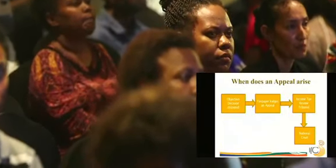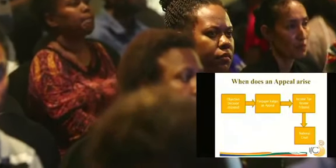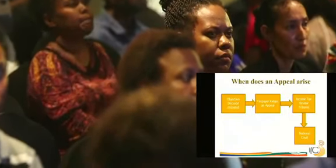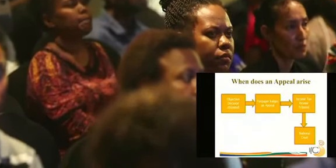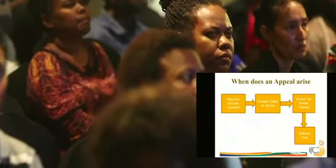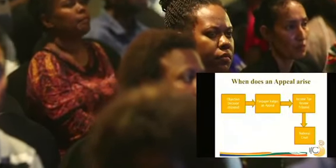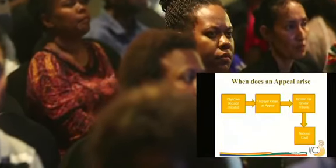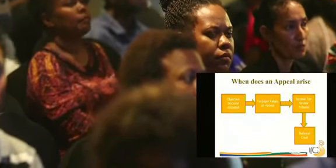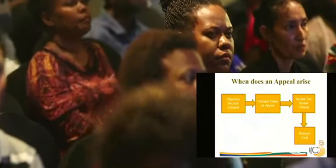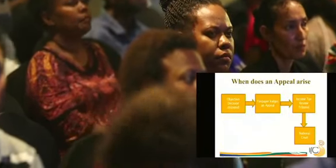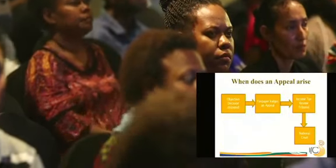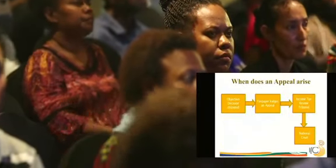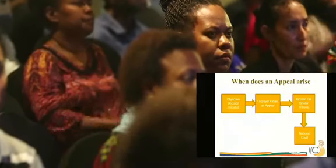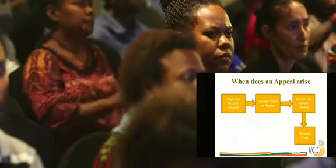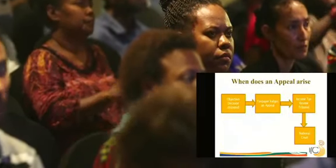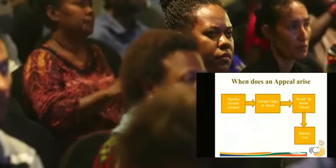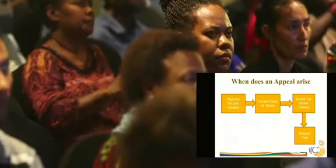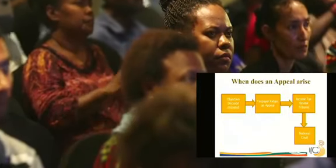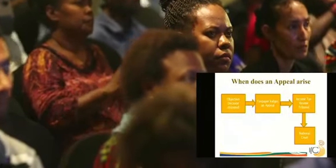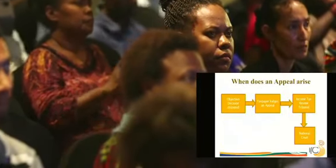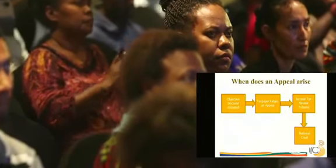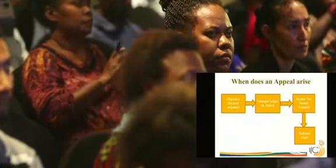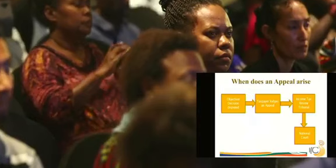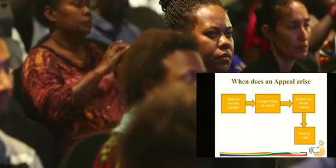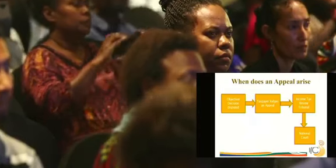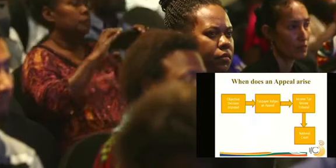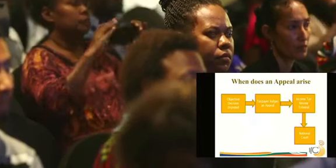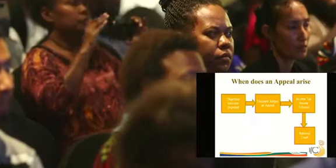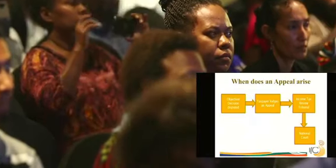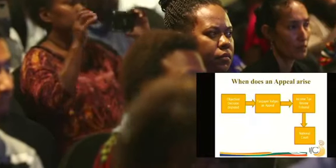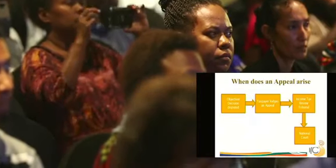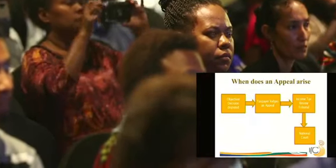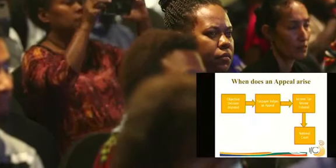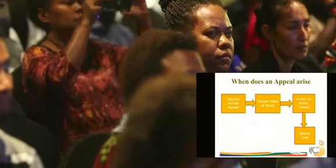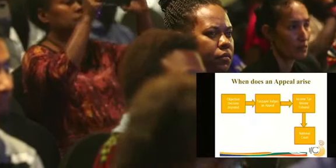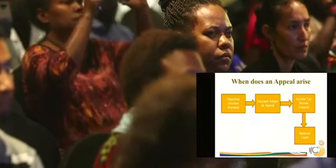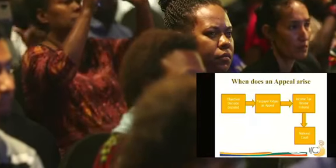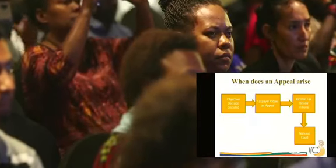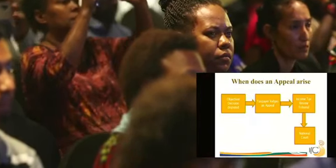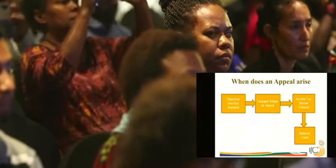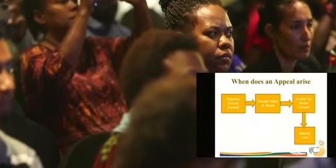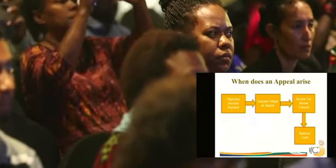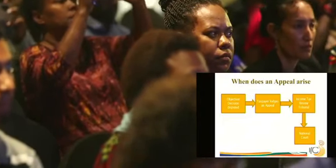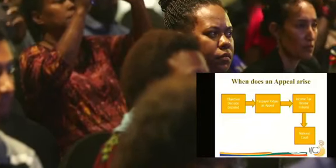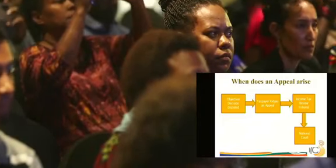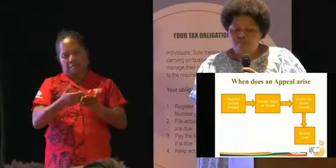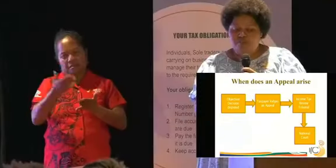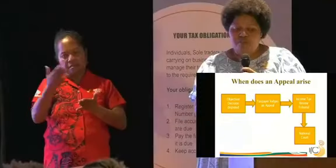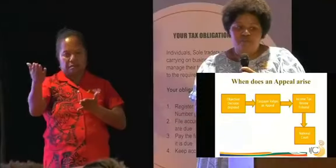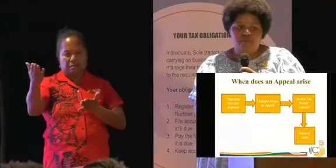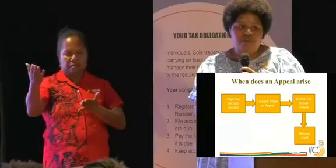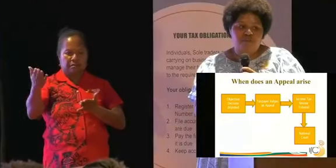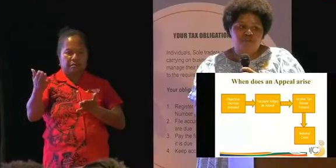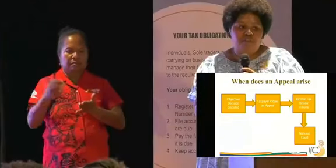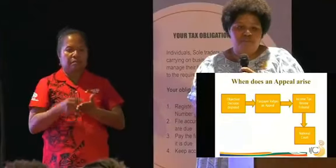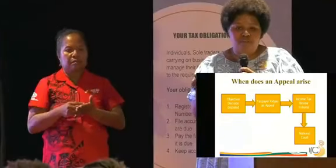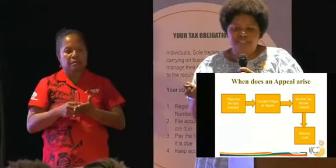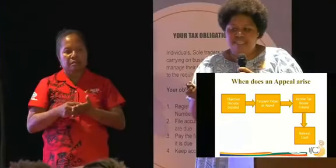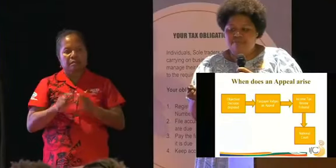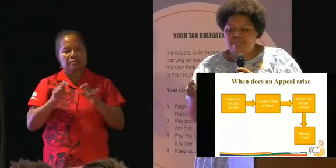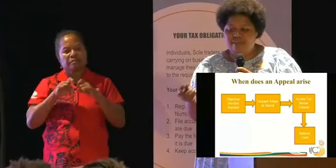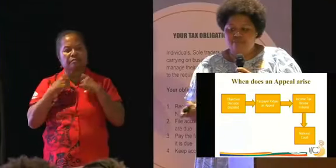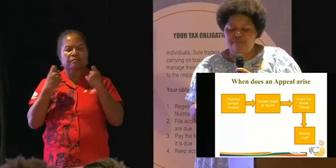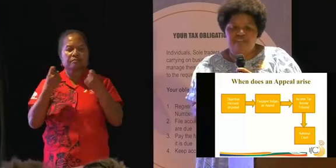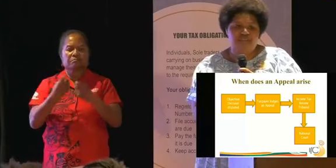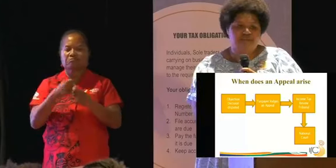So when it goes to the appeals, your objection decision letter, you lodge an appeal, it goes to the review tribunal. If you're